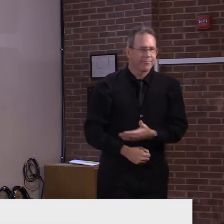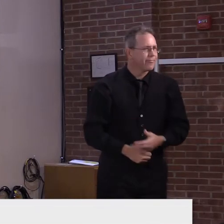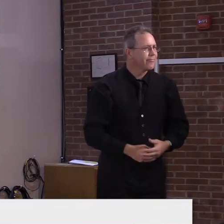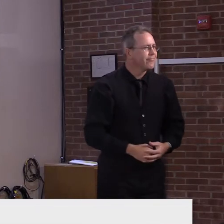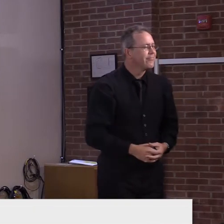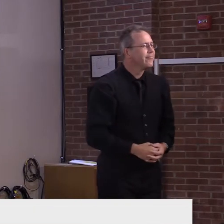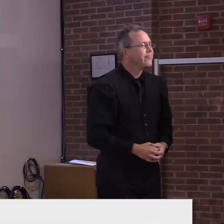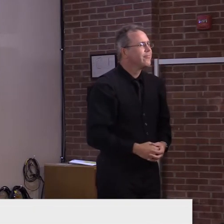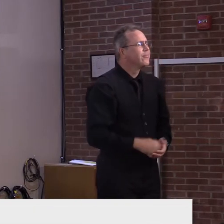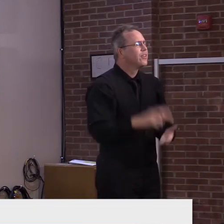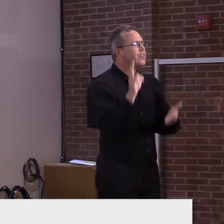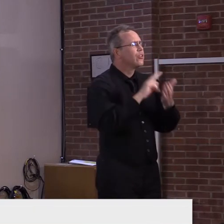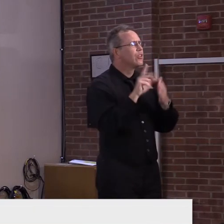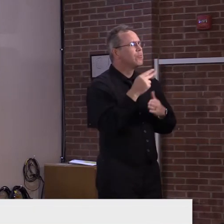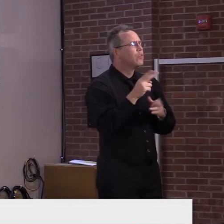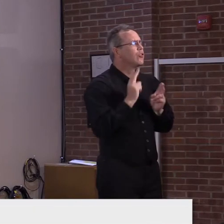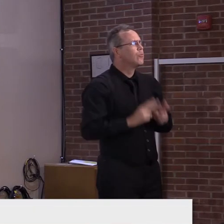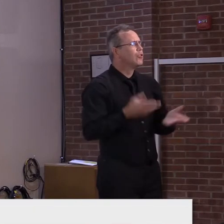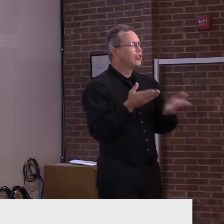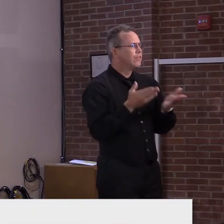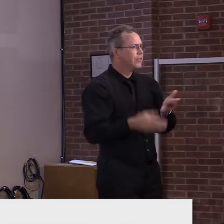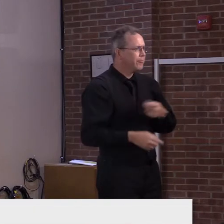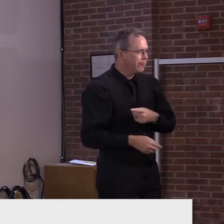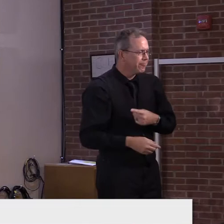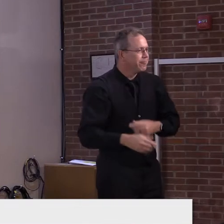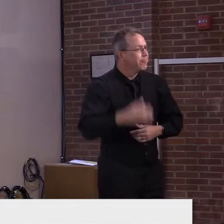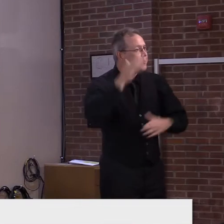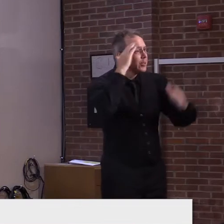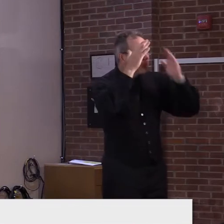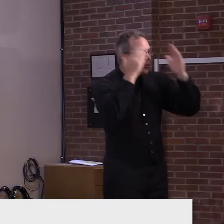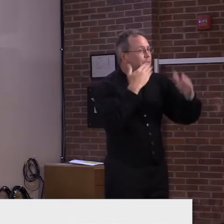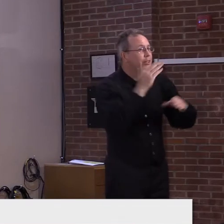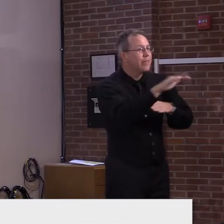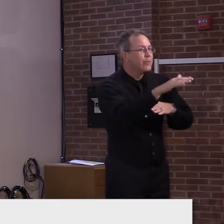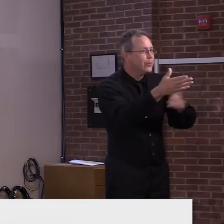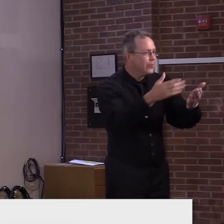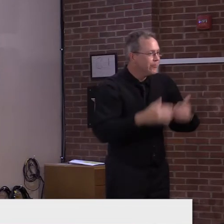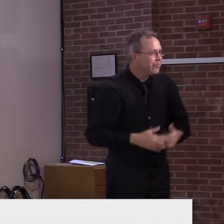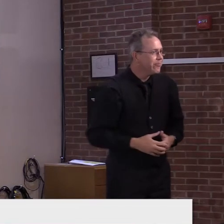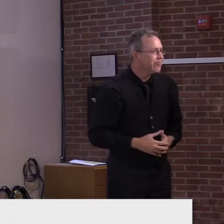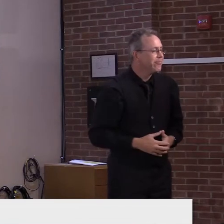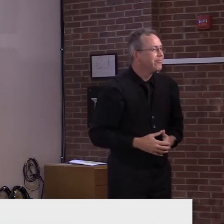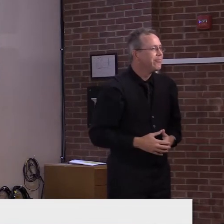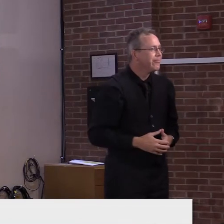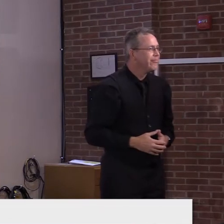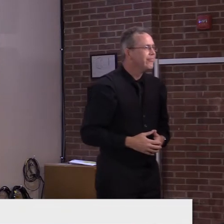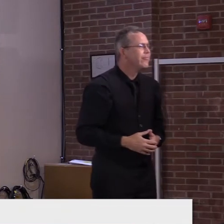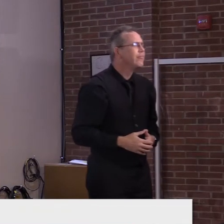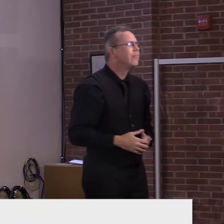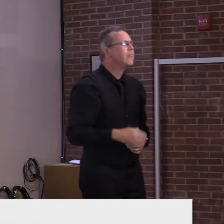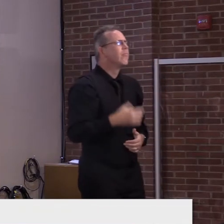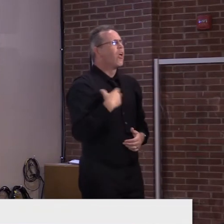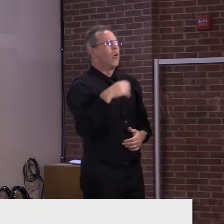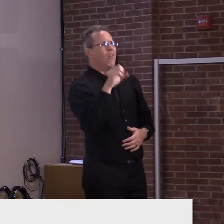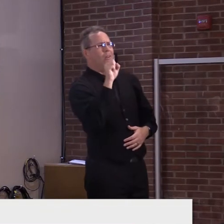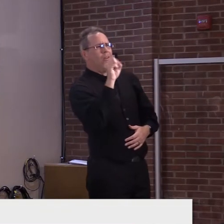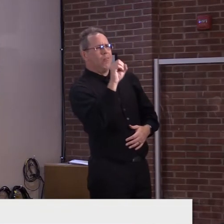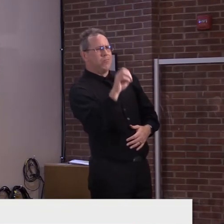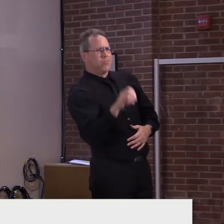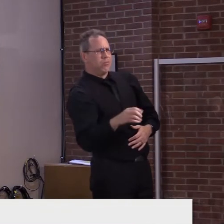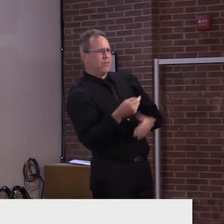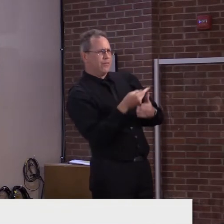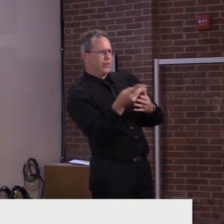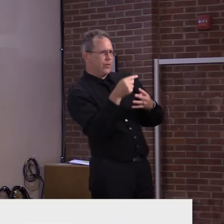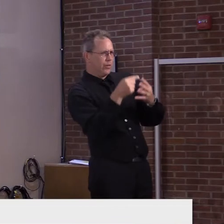Thank you, Secretary French. Good afternoon, everyone. Before I run through the vaccination sites available this week, I want to cover a few